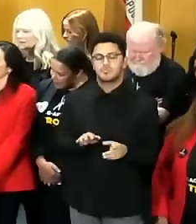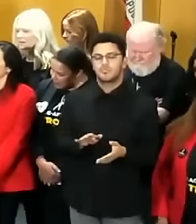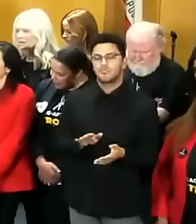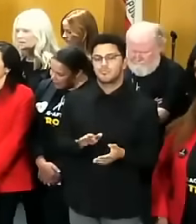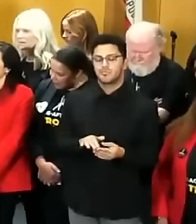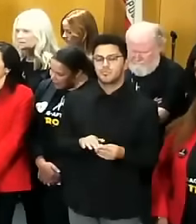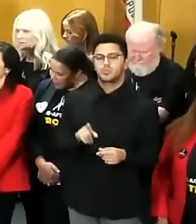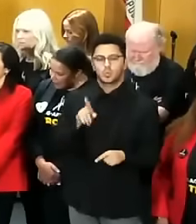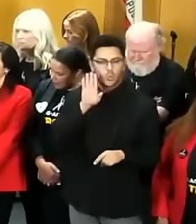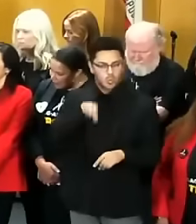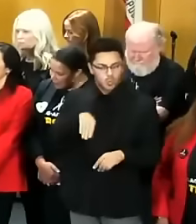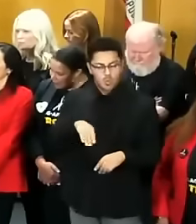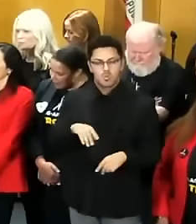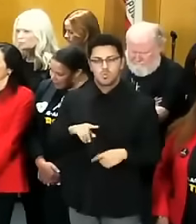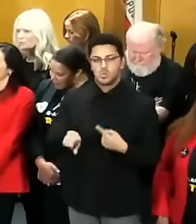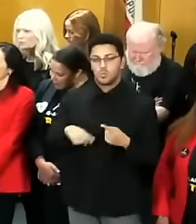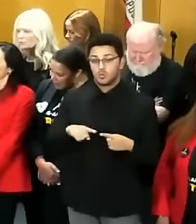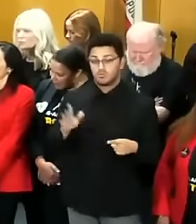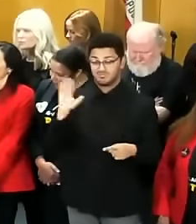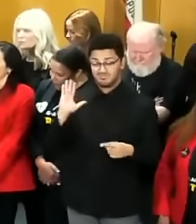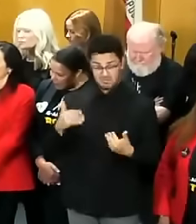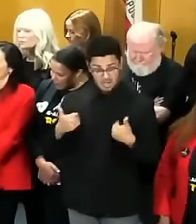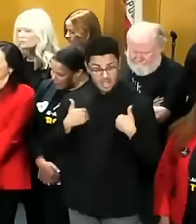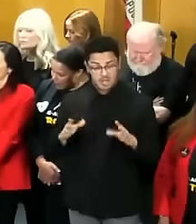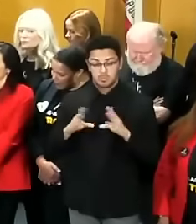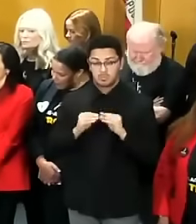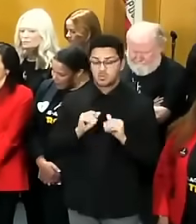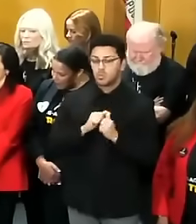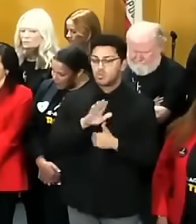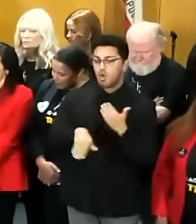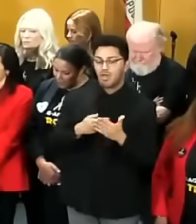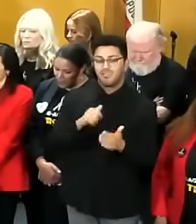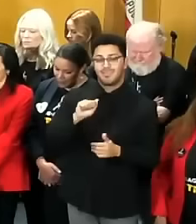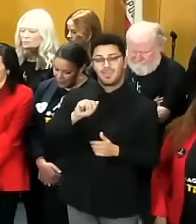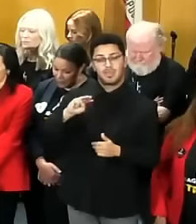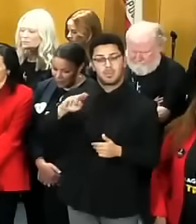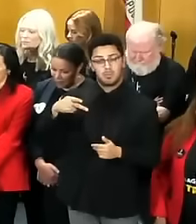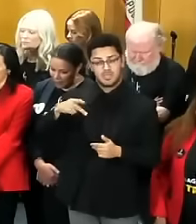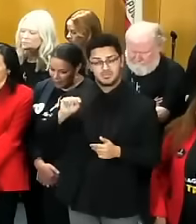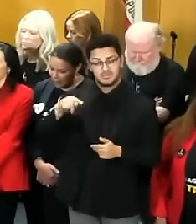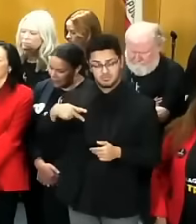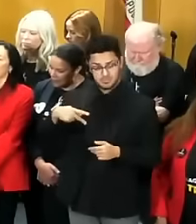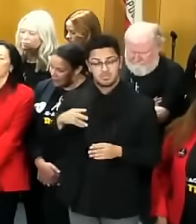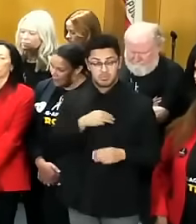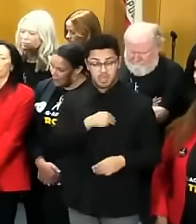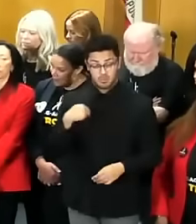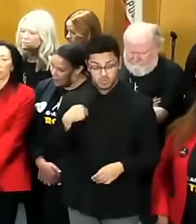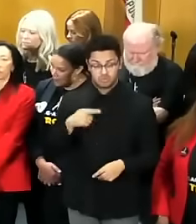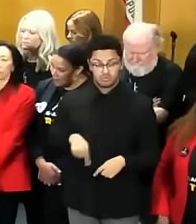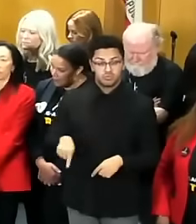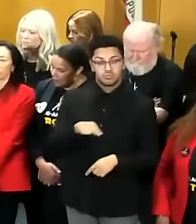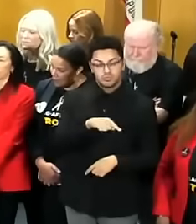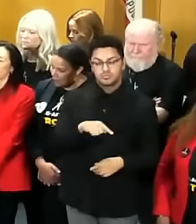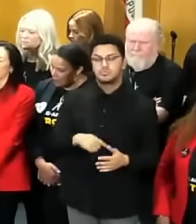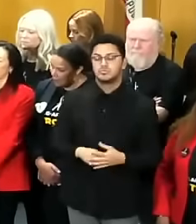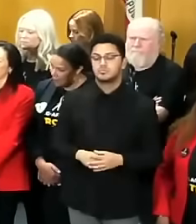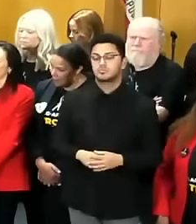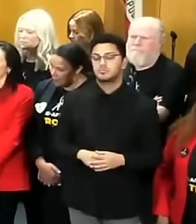that, you know, when we had the meeting with all of the AMPTP members